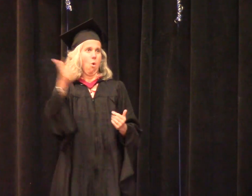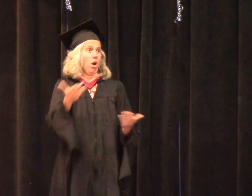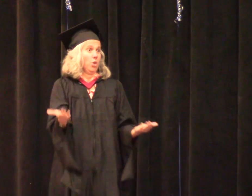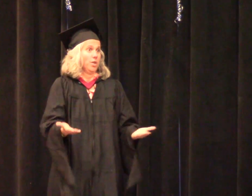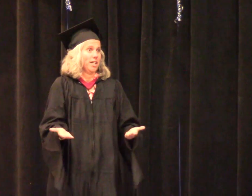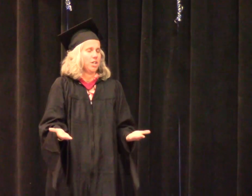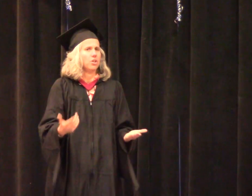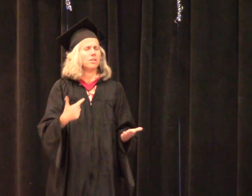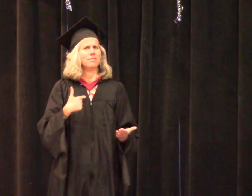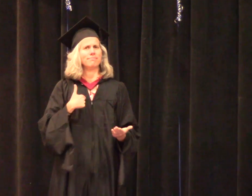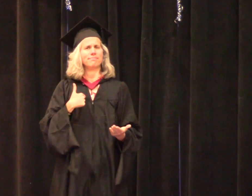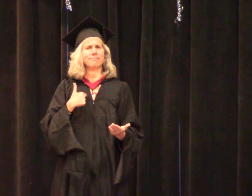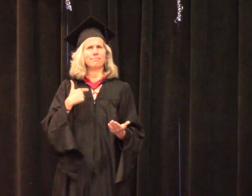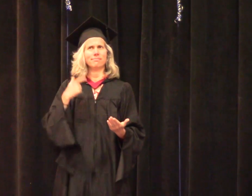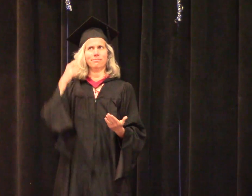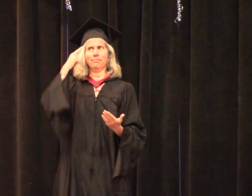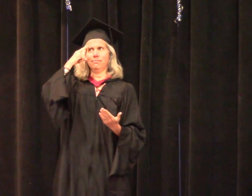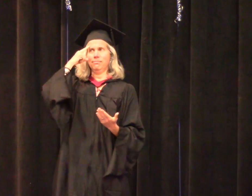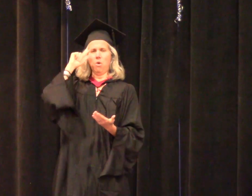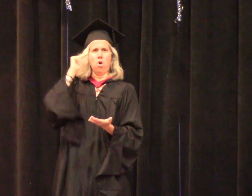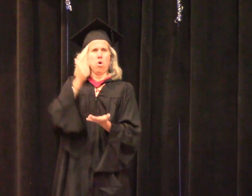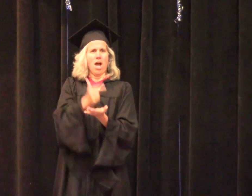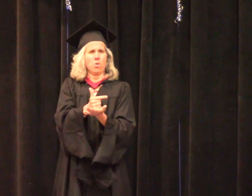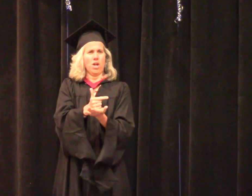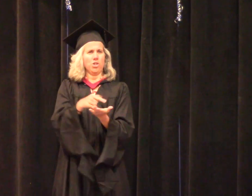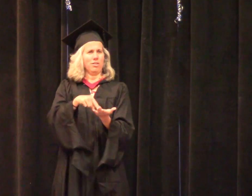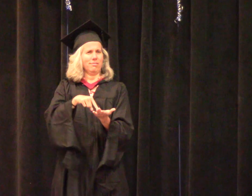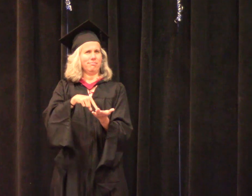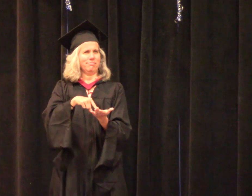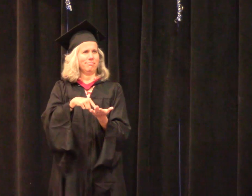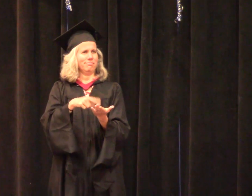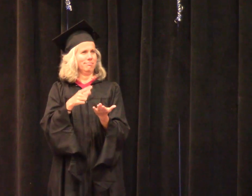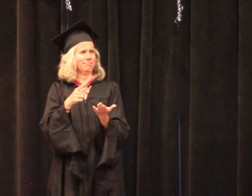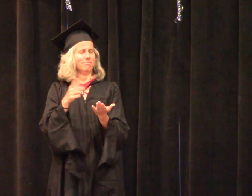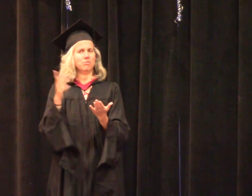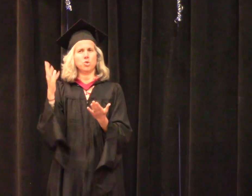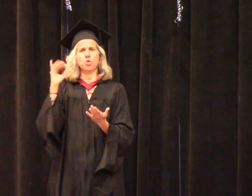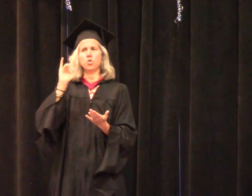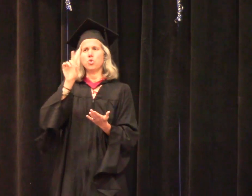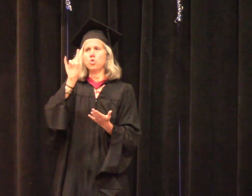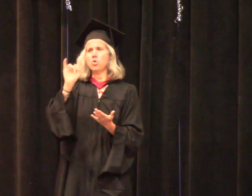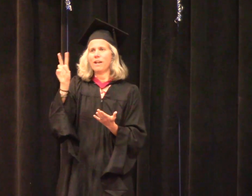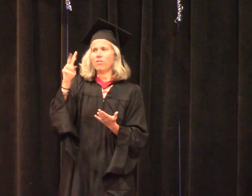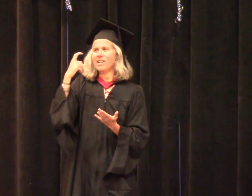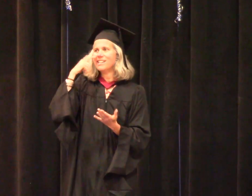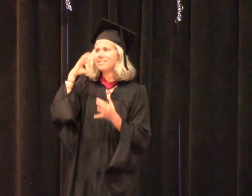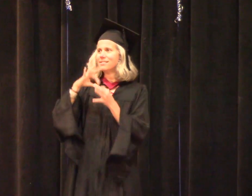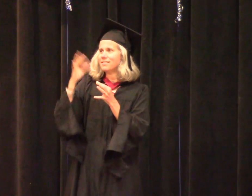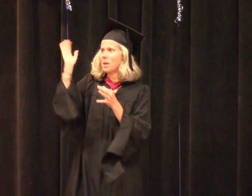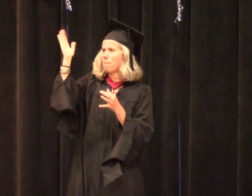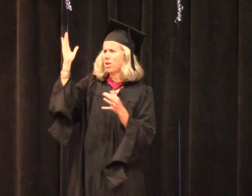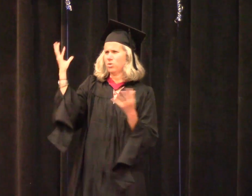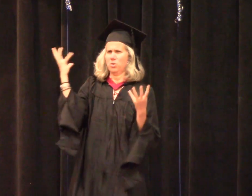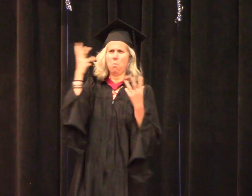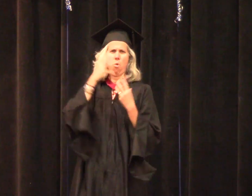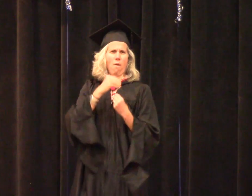you. And hello, greetings to everyone. Thinking about graduation and